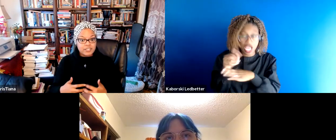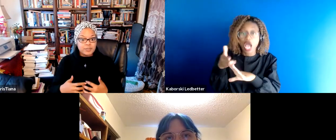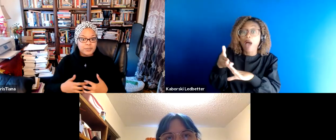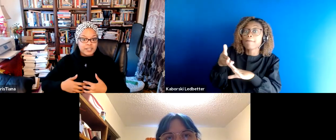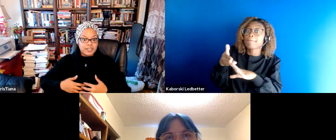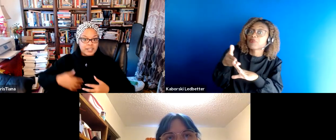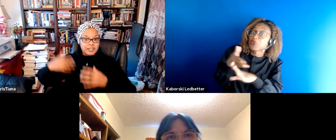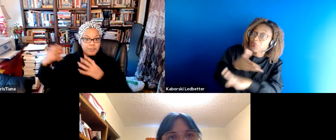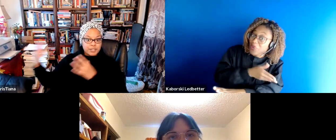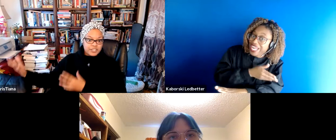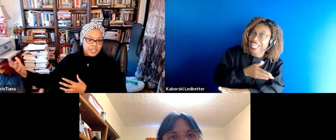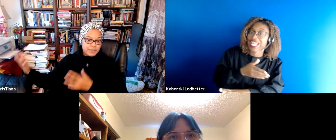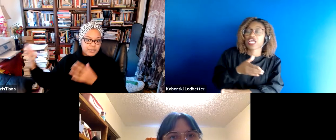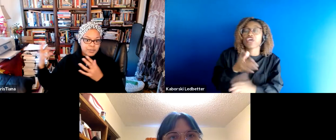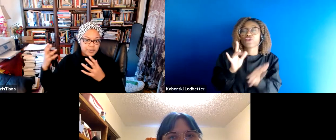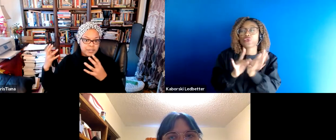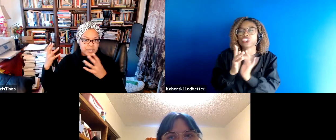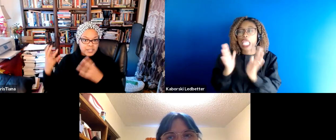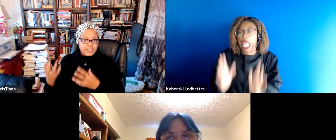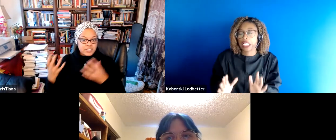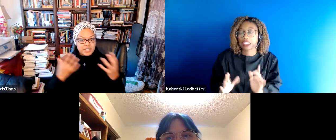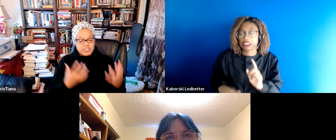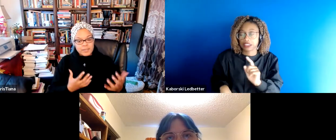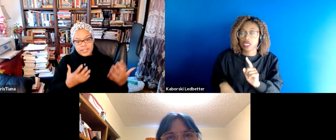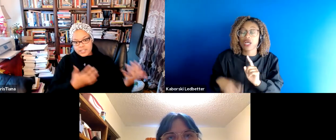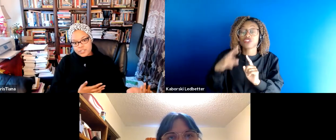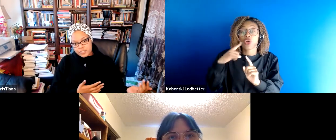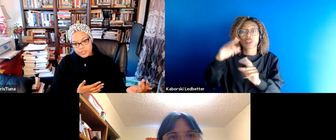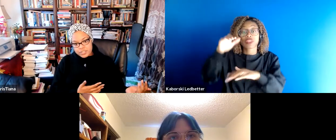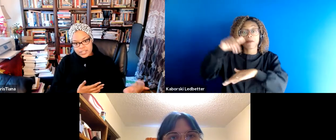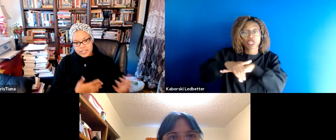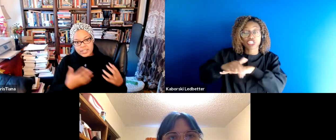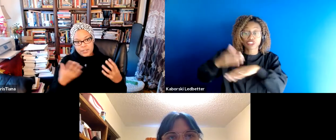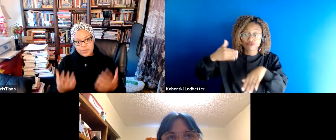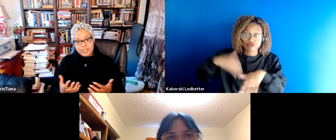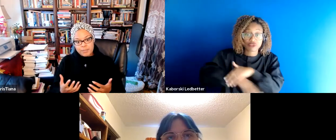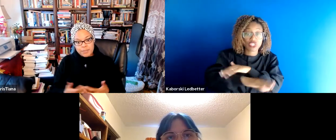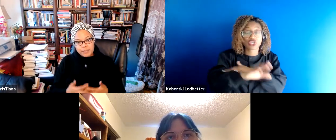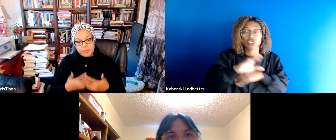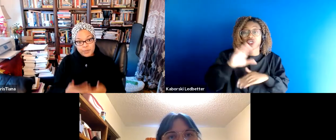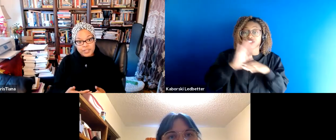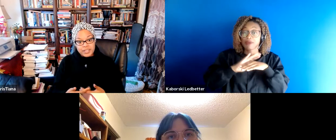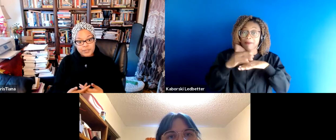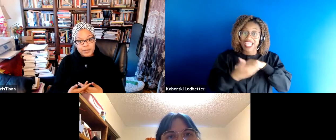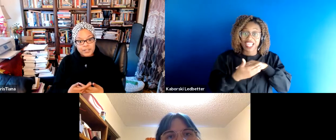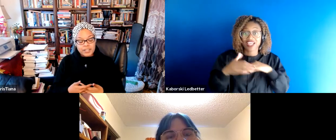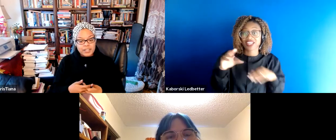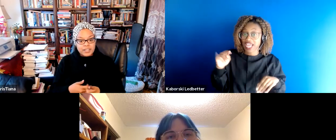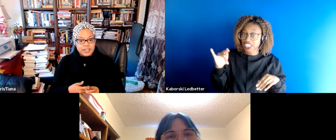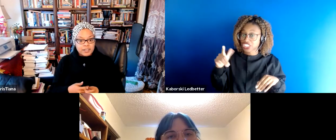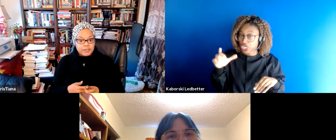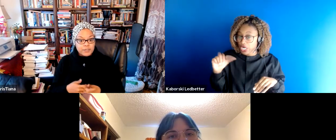pre-Christianity. So when the British came to Nigeria and Jamaica and introduced Christianity, what did it mean before that?